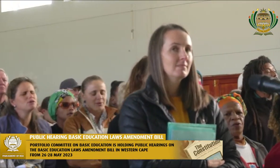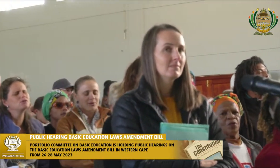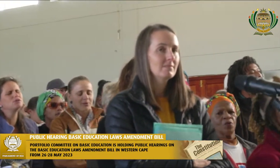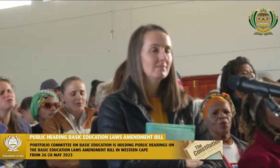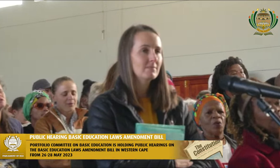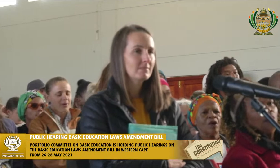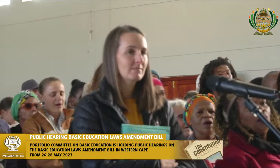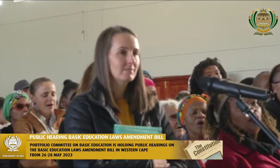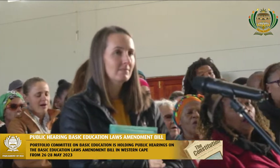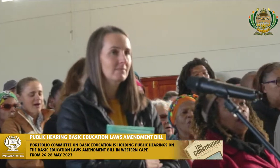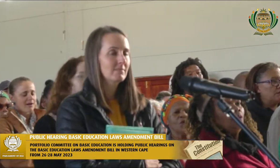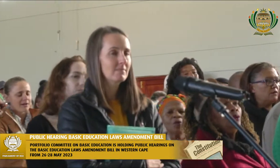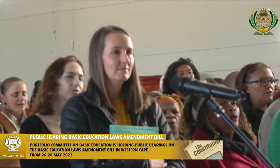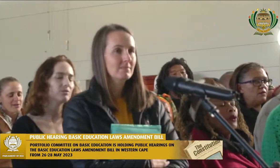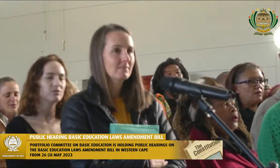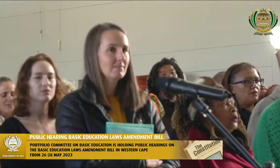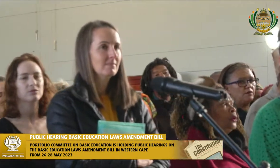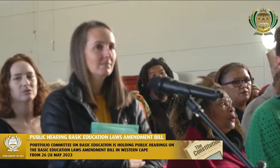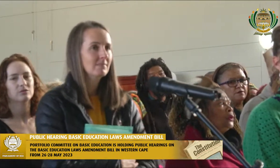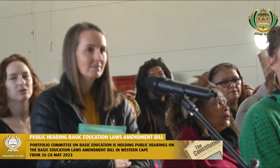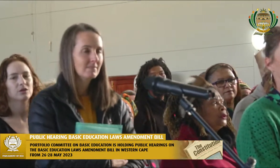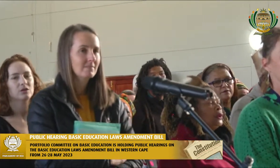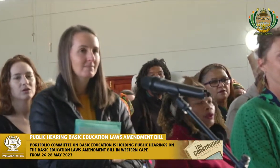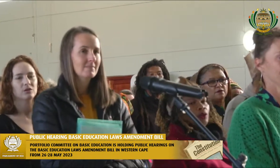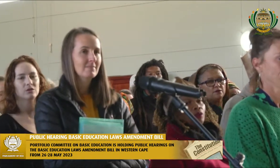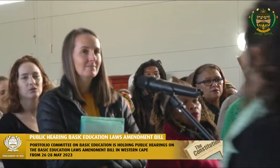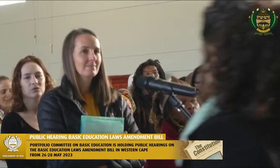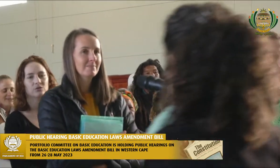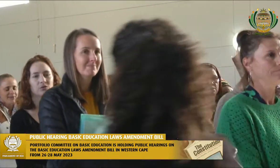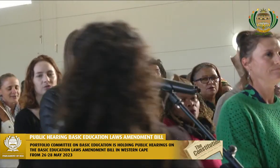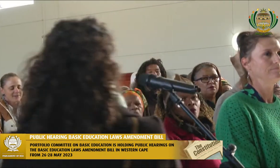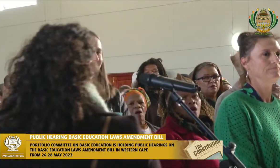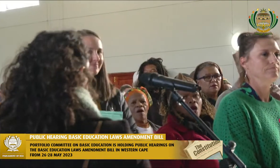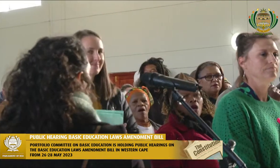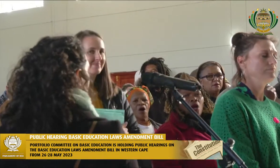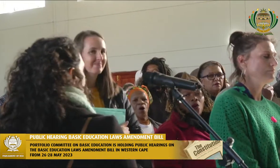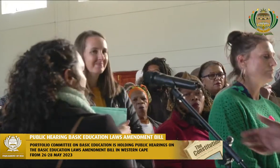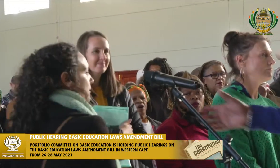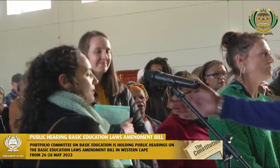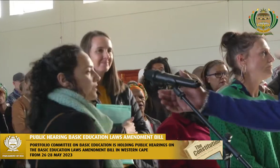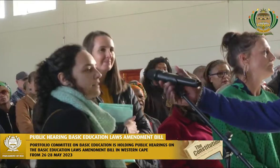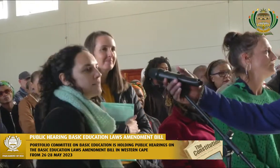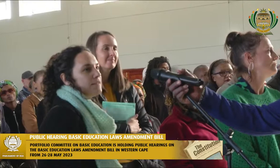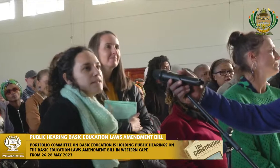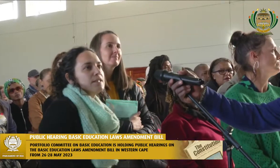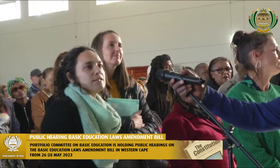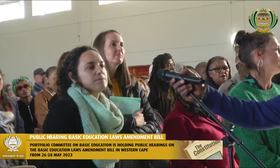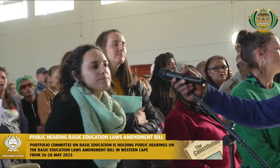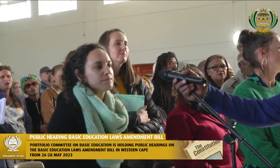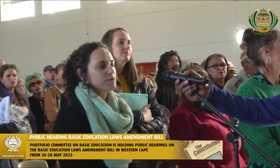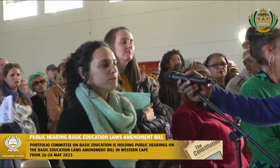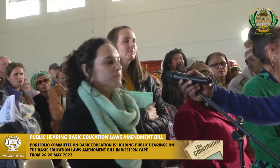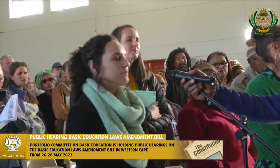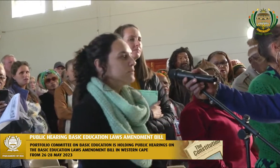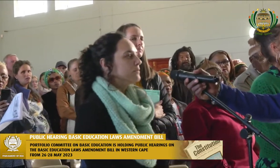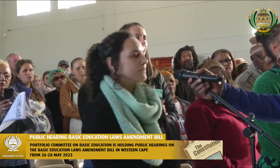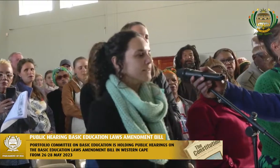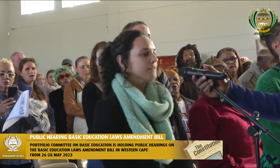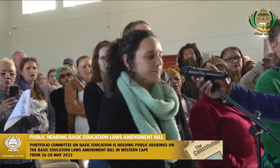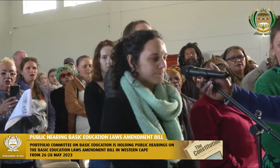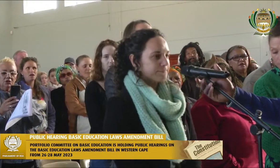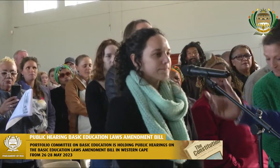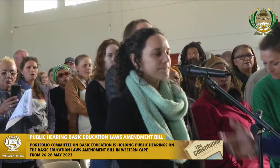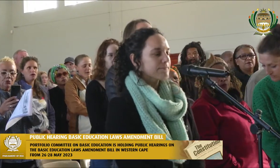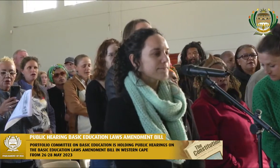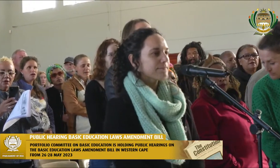worship you, O Lord. You are worthy to